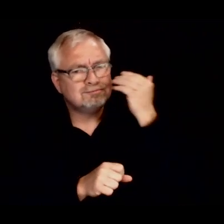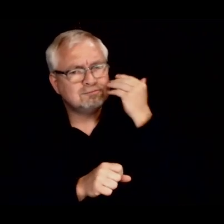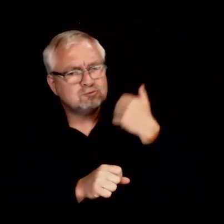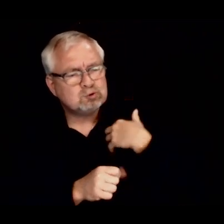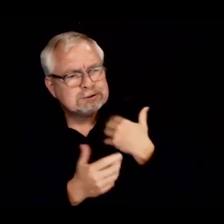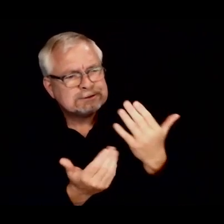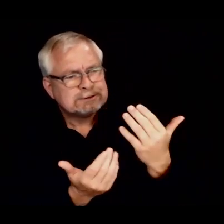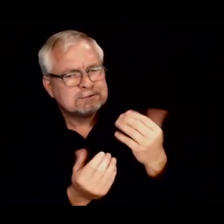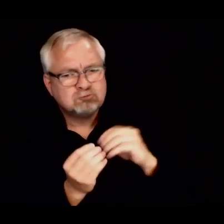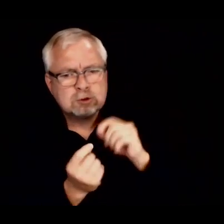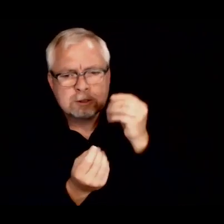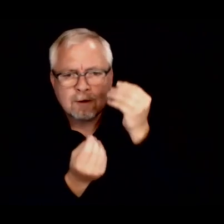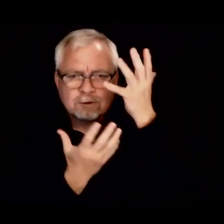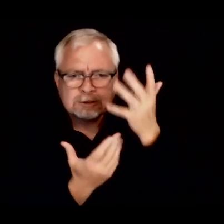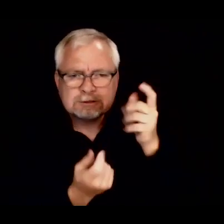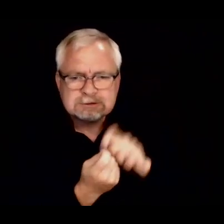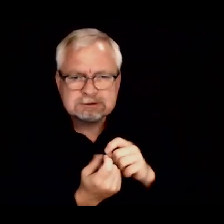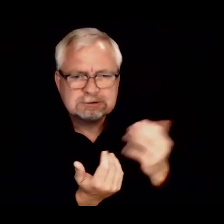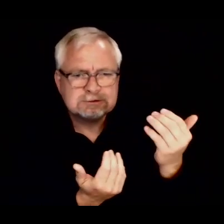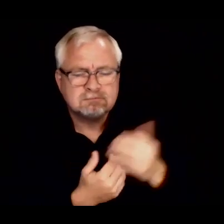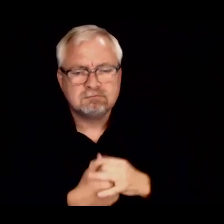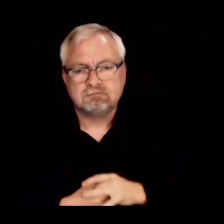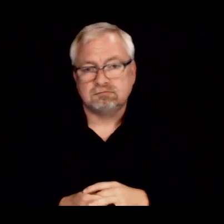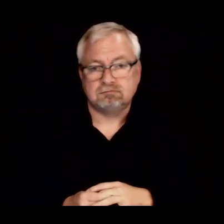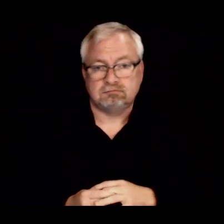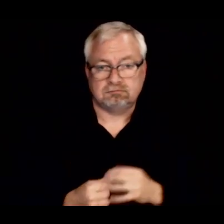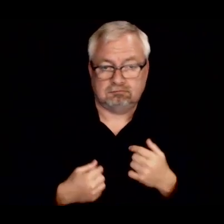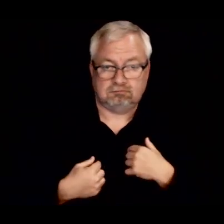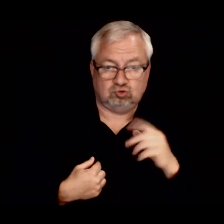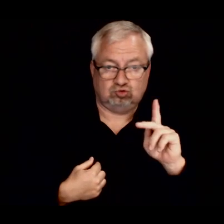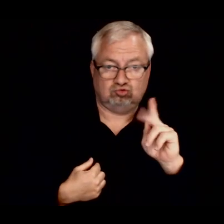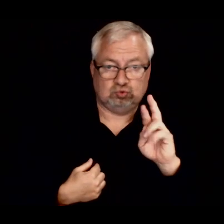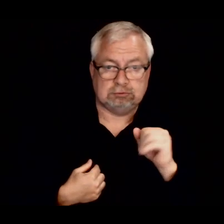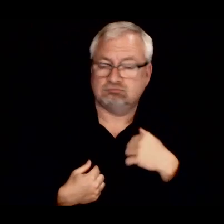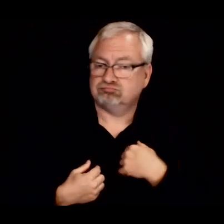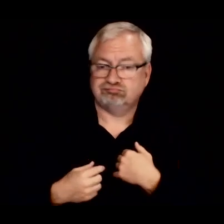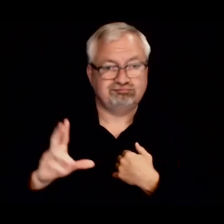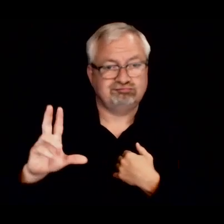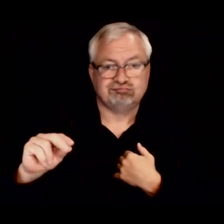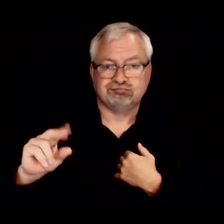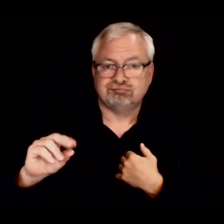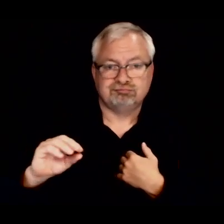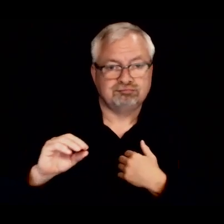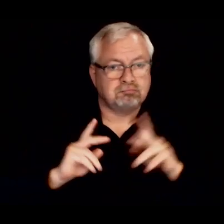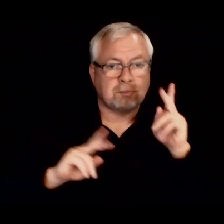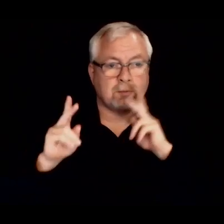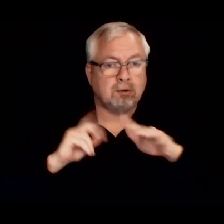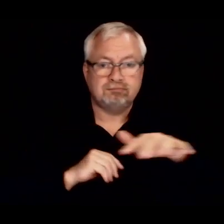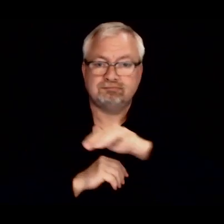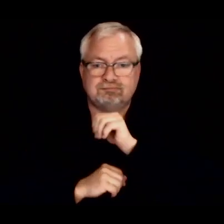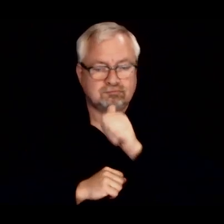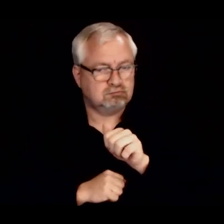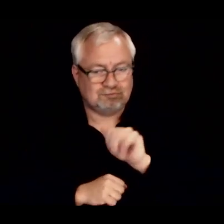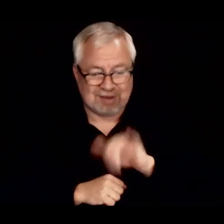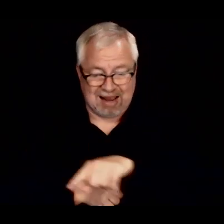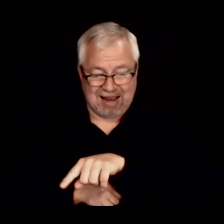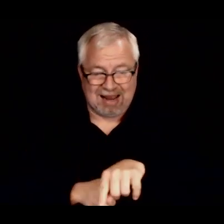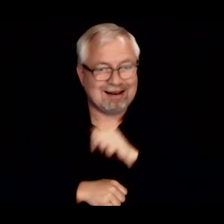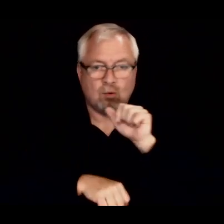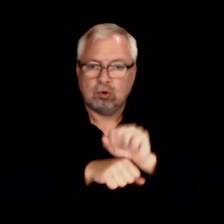Jeremy, this is Chris, and no, these individuals were not part of a congregate care setting,